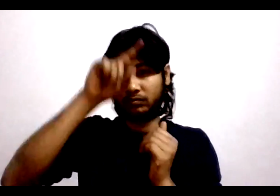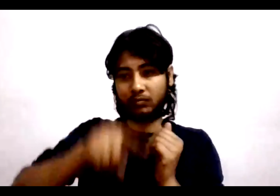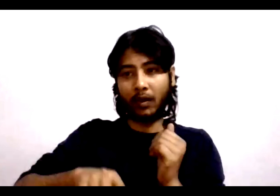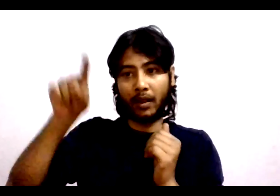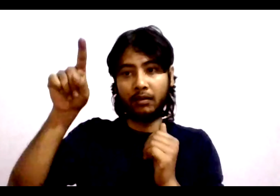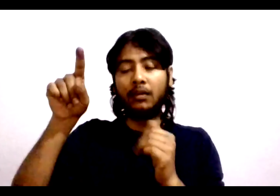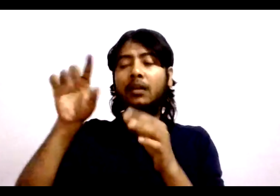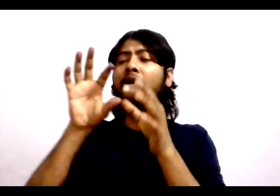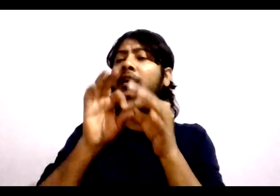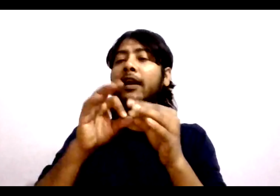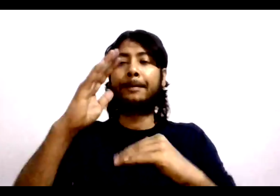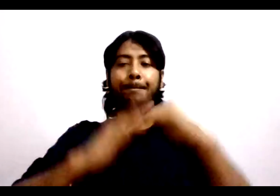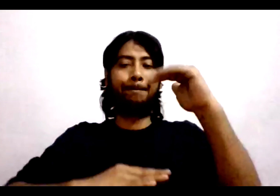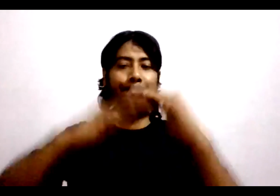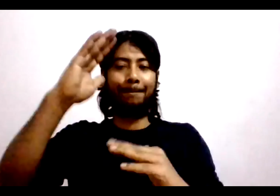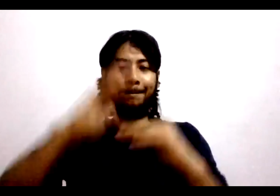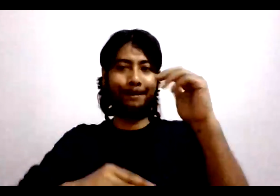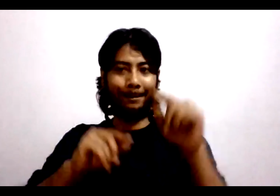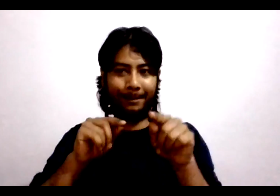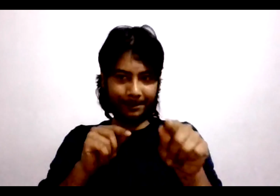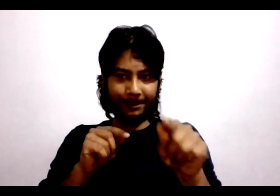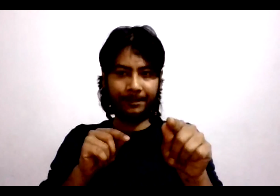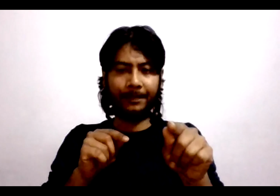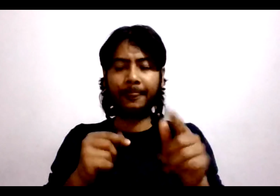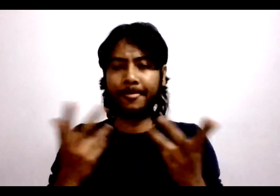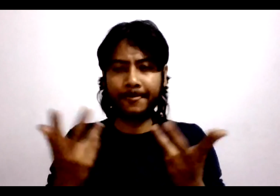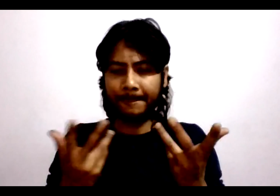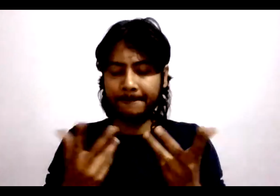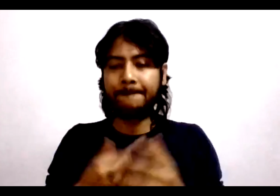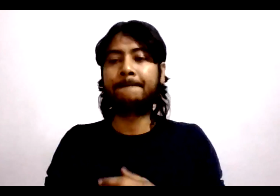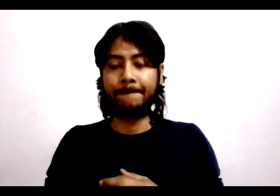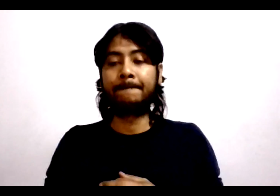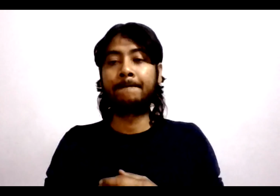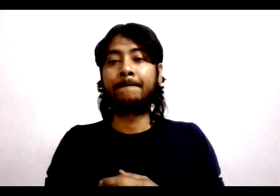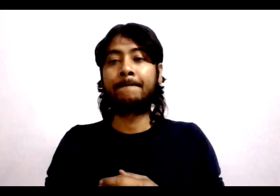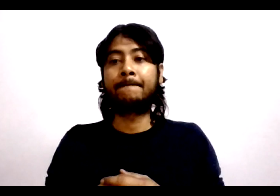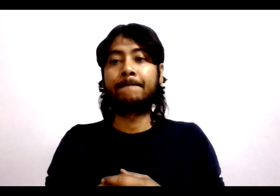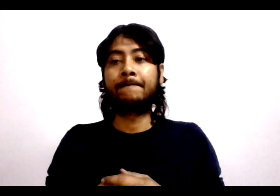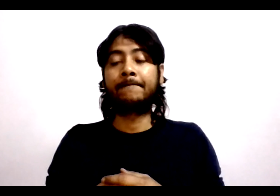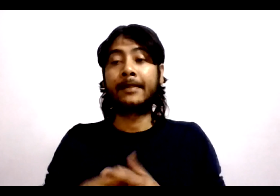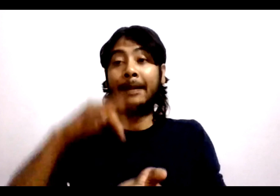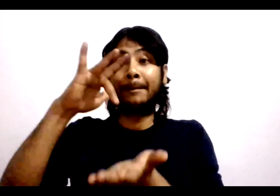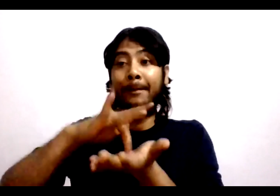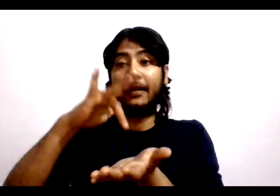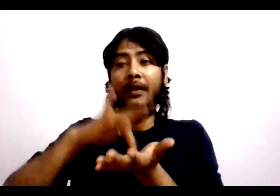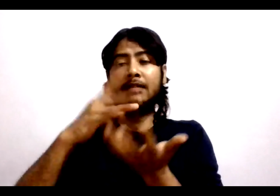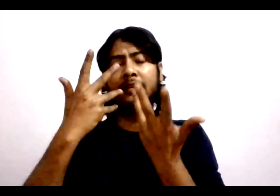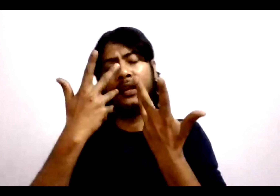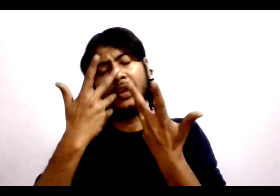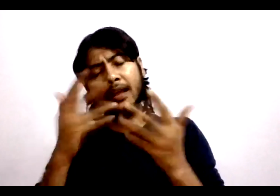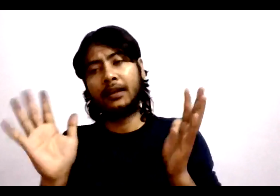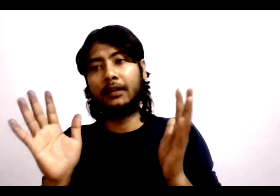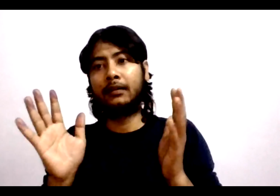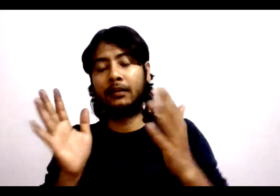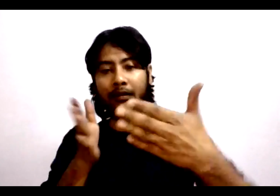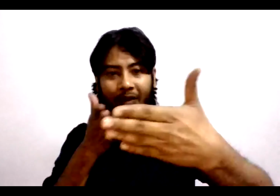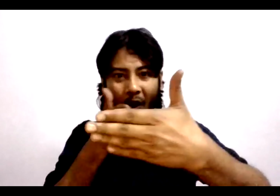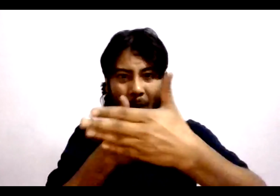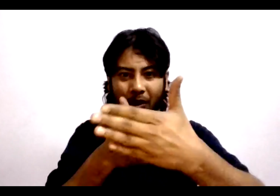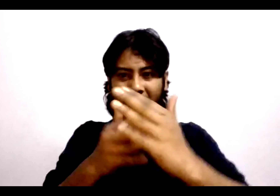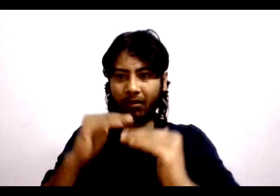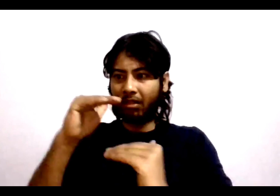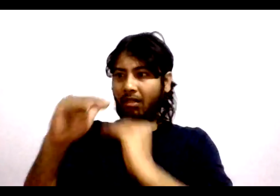that every access route or every facility will have no obstruction or